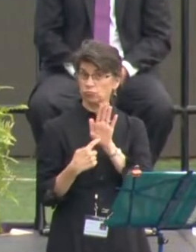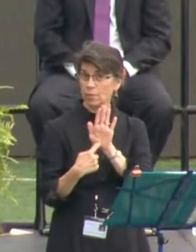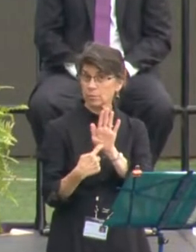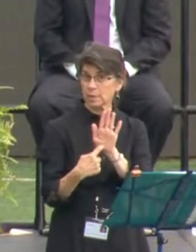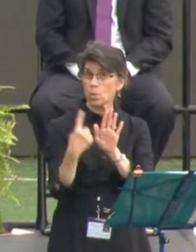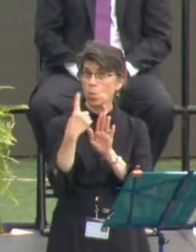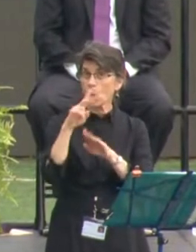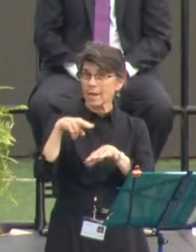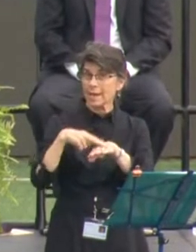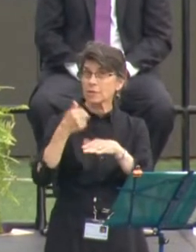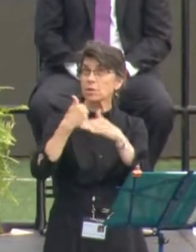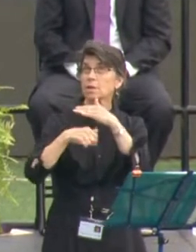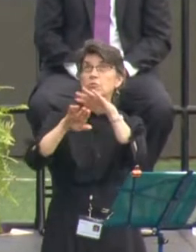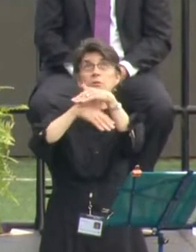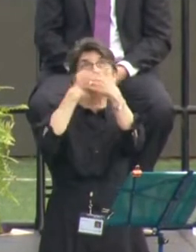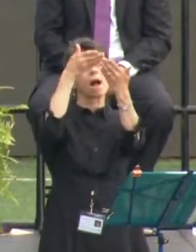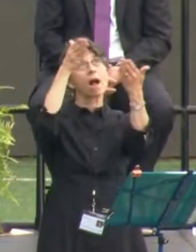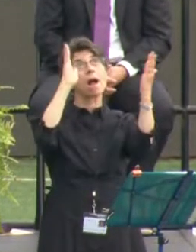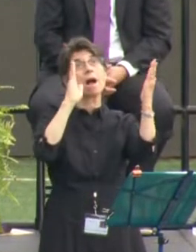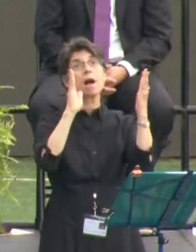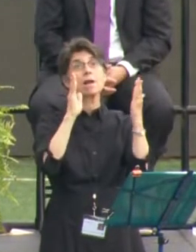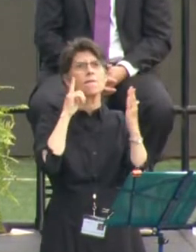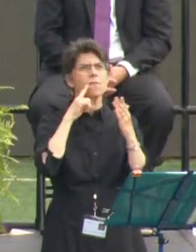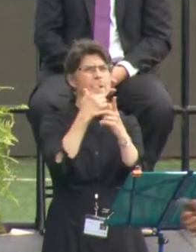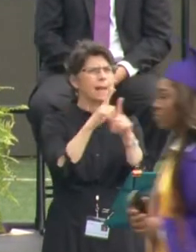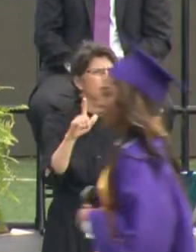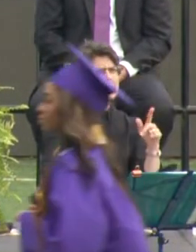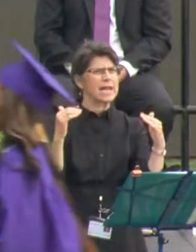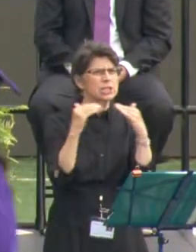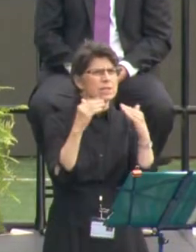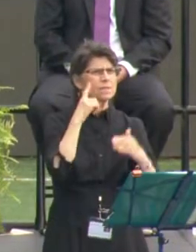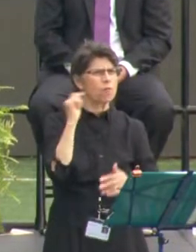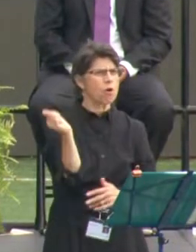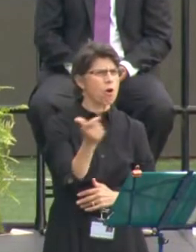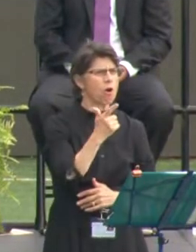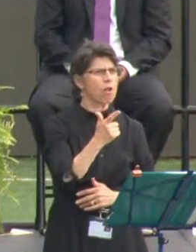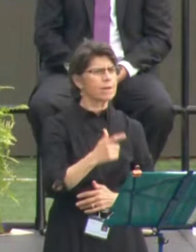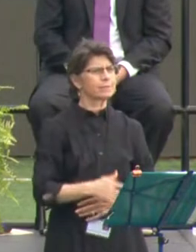God, indivisible, with liberty and justice for all.